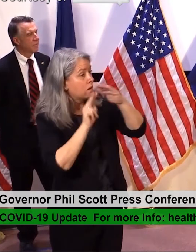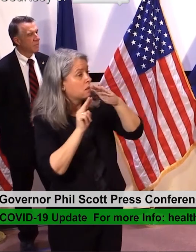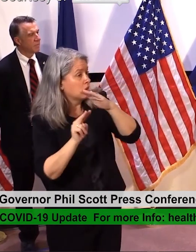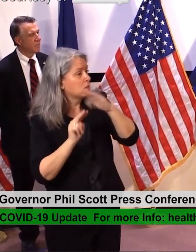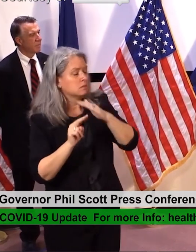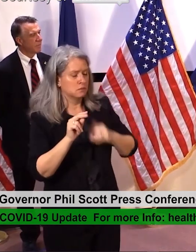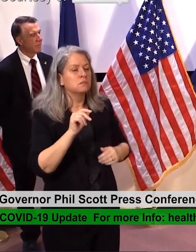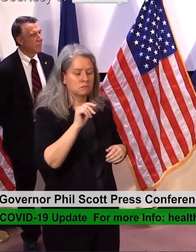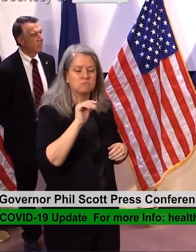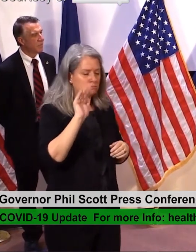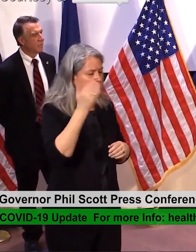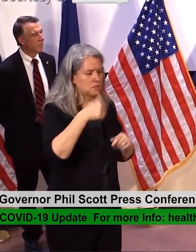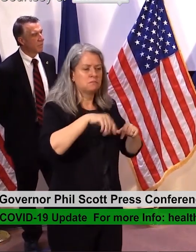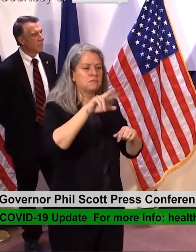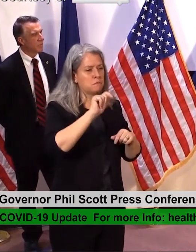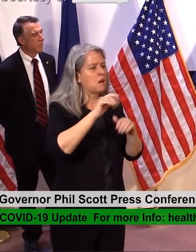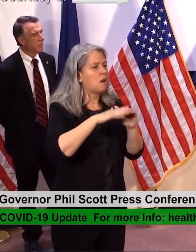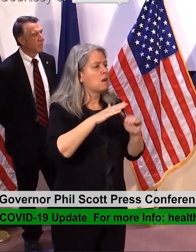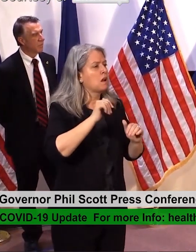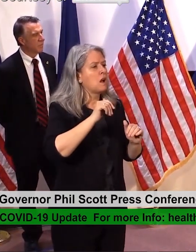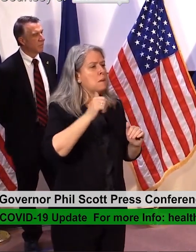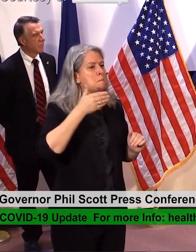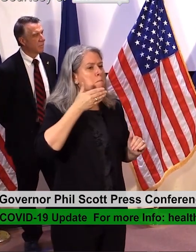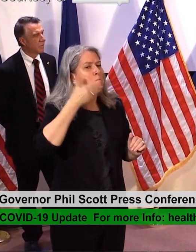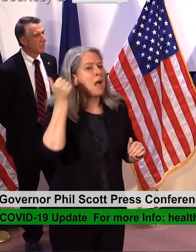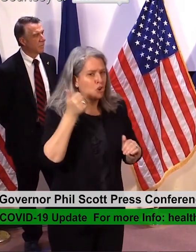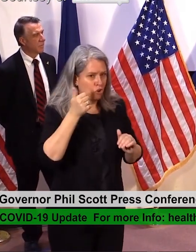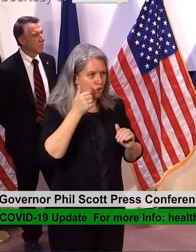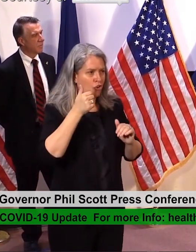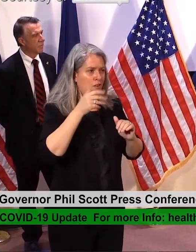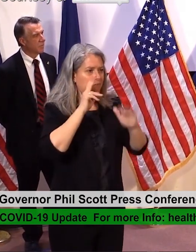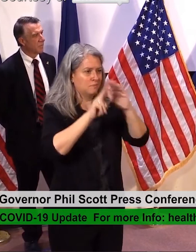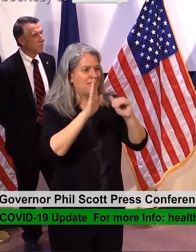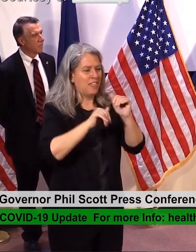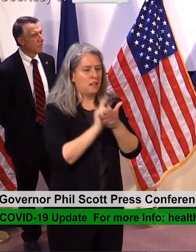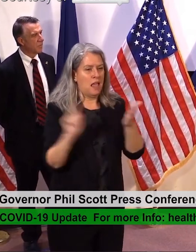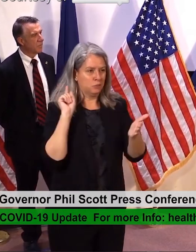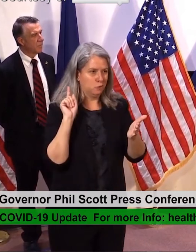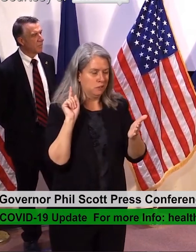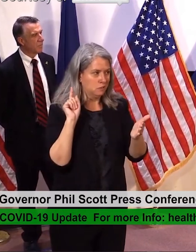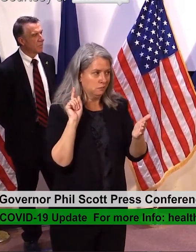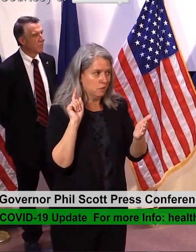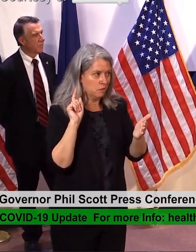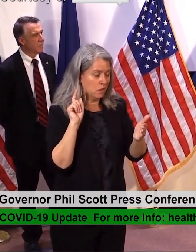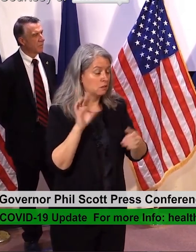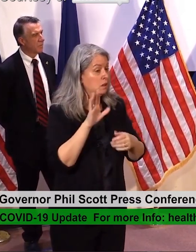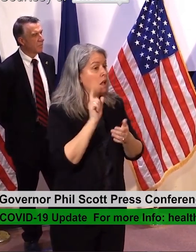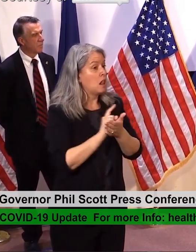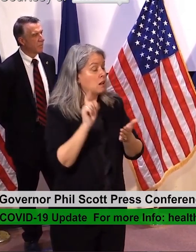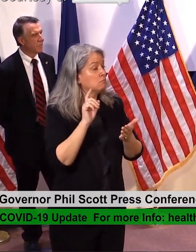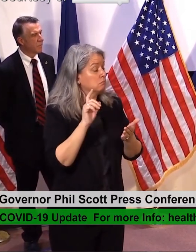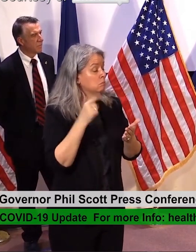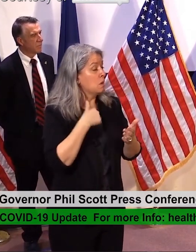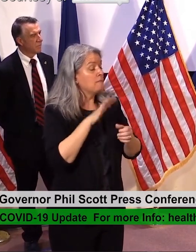Vermont is on a better than our likely trajectory from just a week ago. Under that likely trajectory, we did have enough